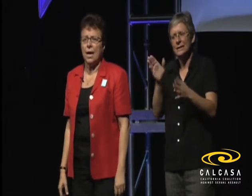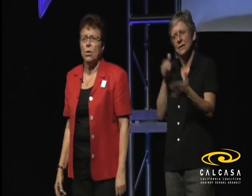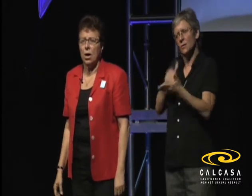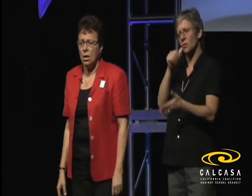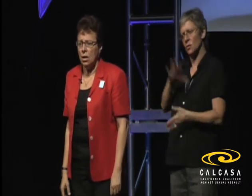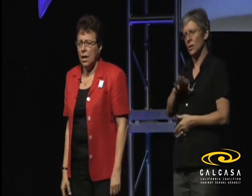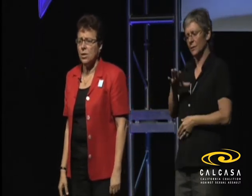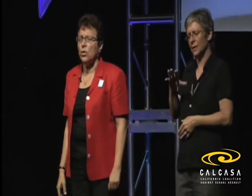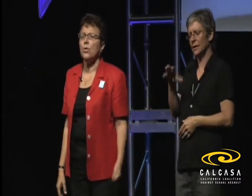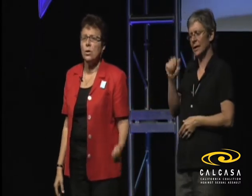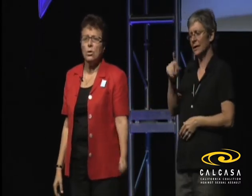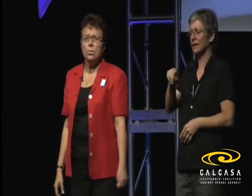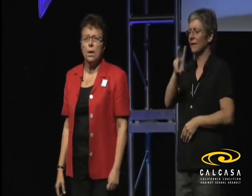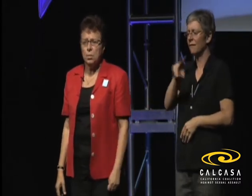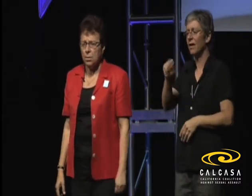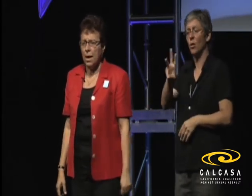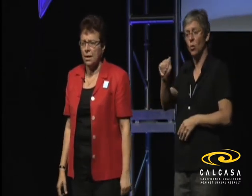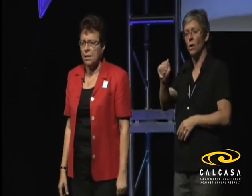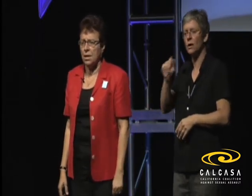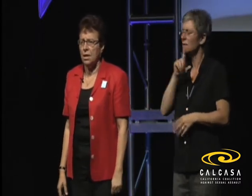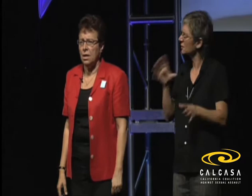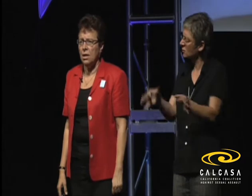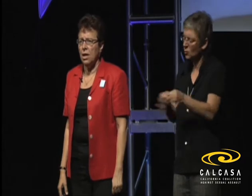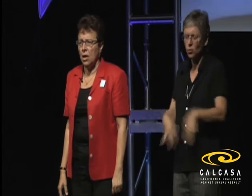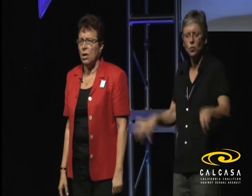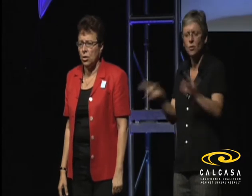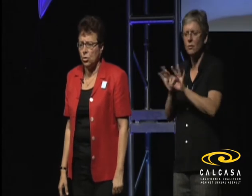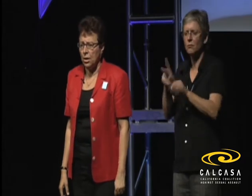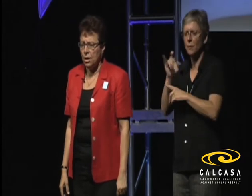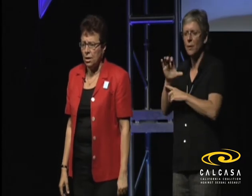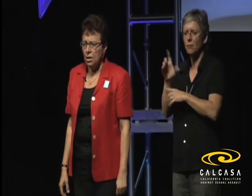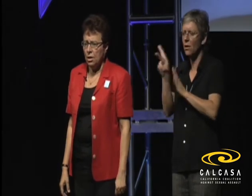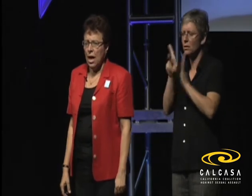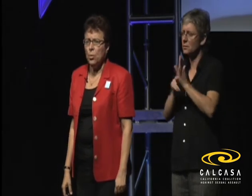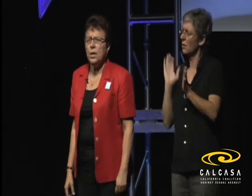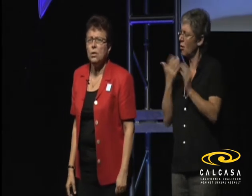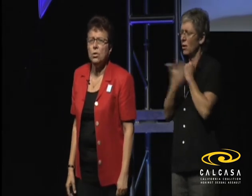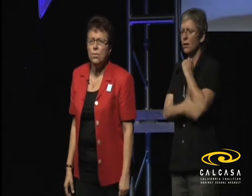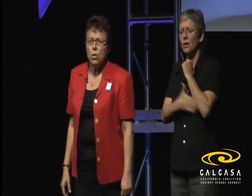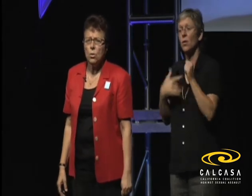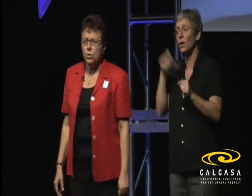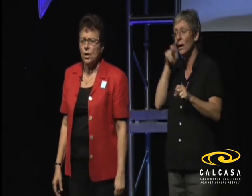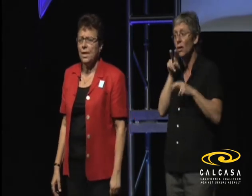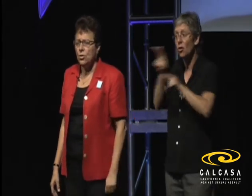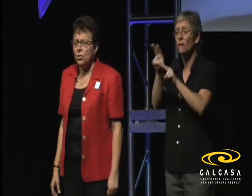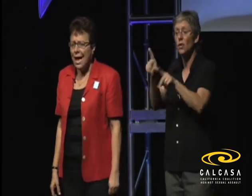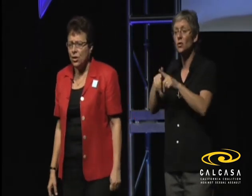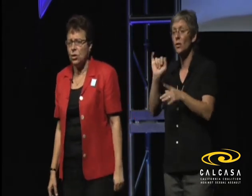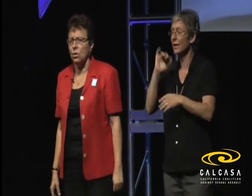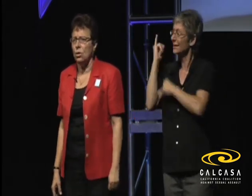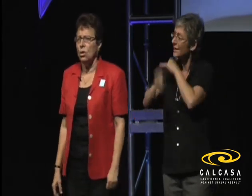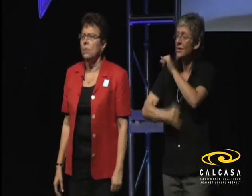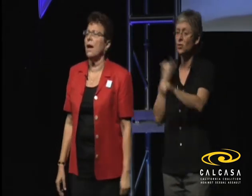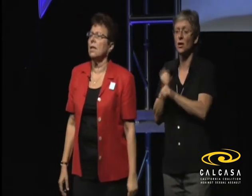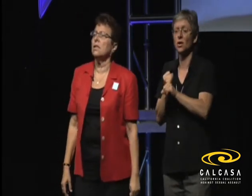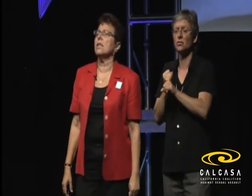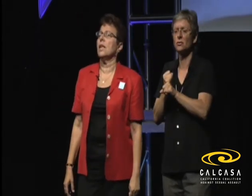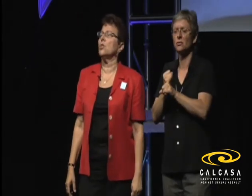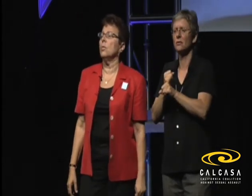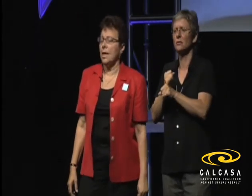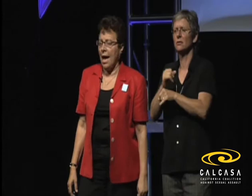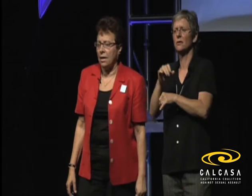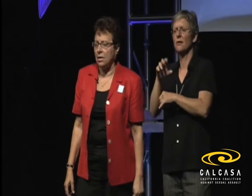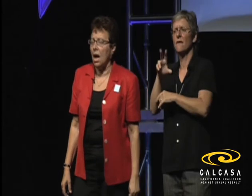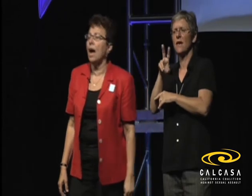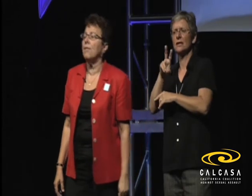Act, VAWA, as a critical public policy in our country. And we can look forward to the International Violence